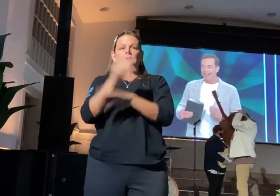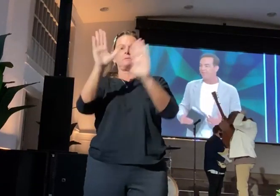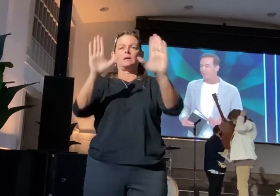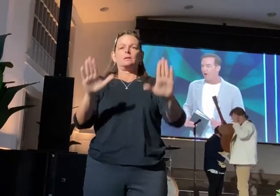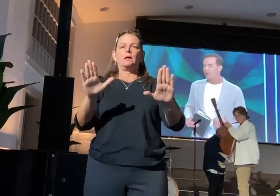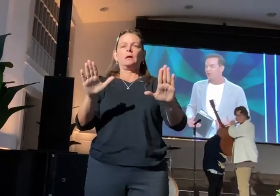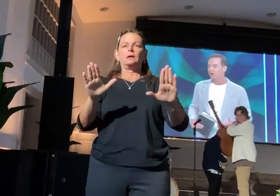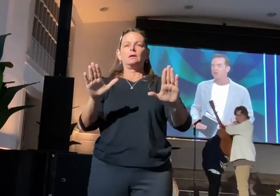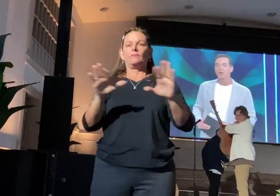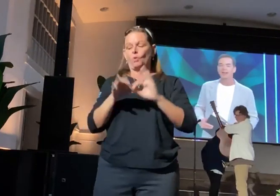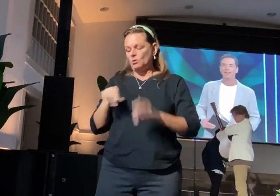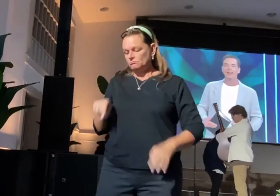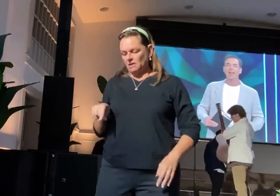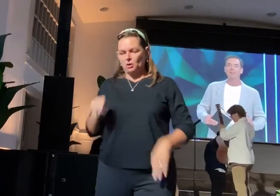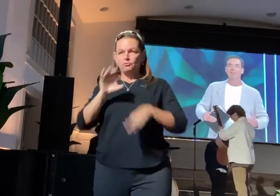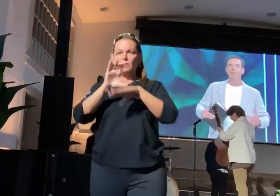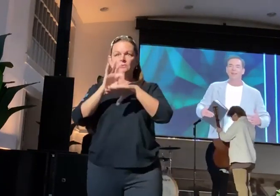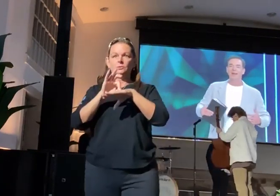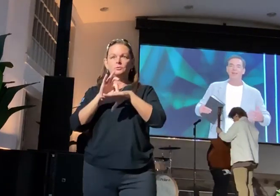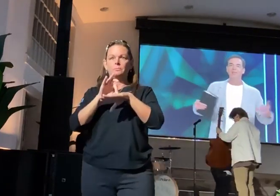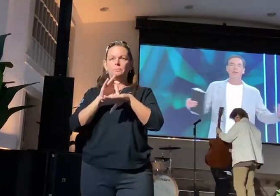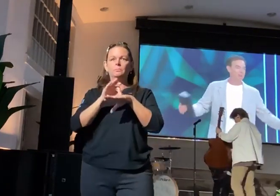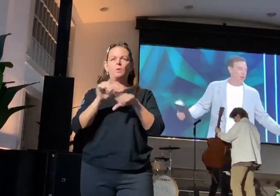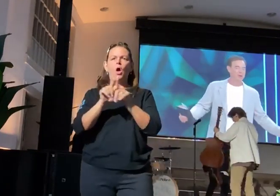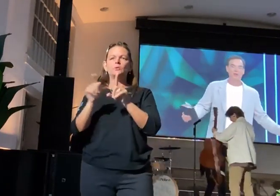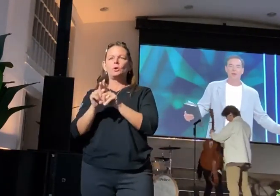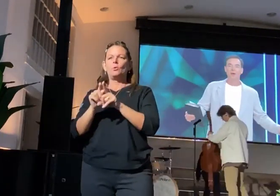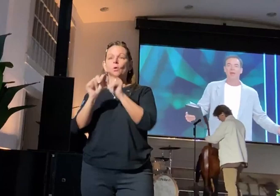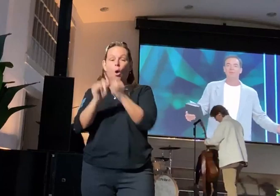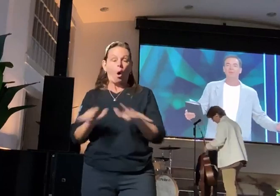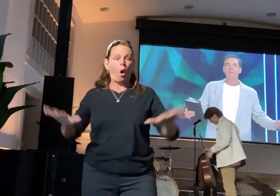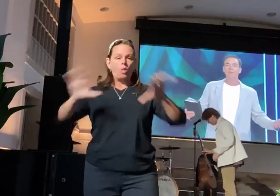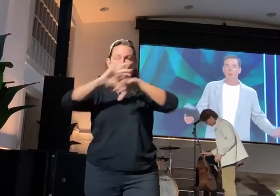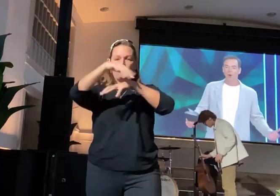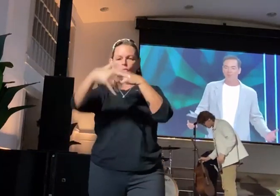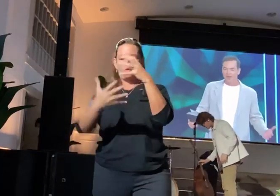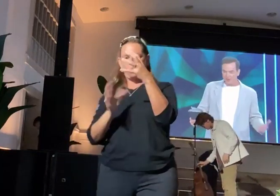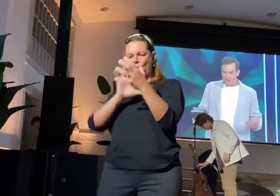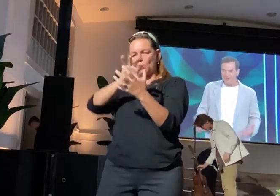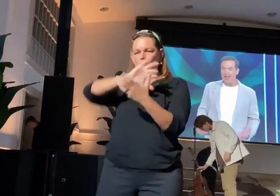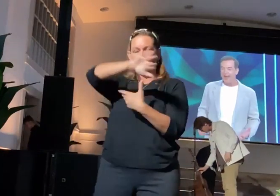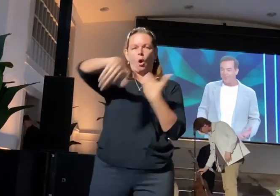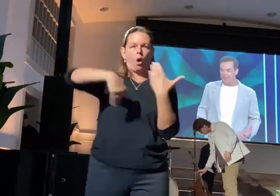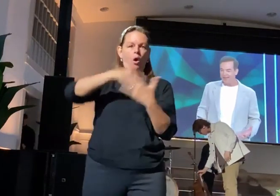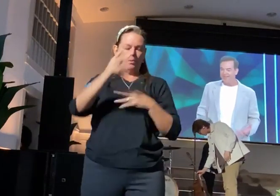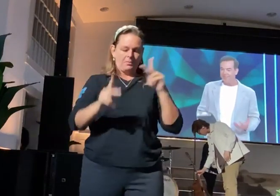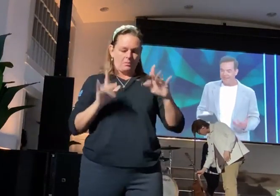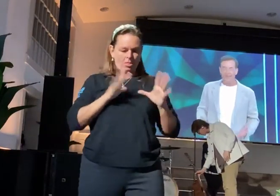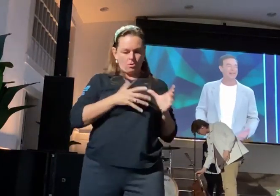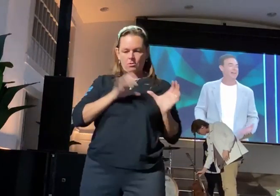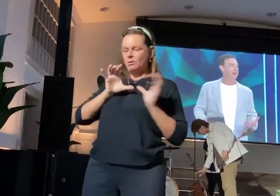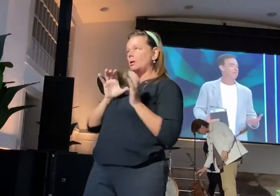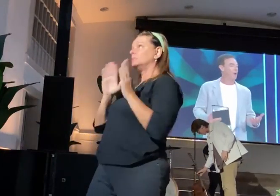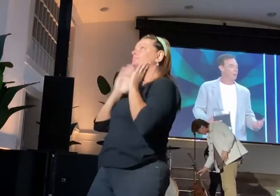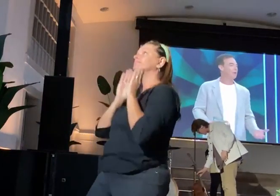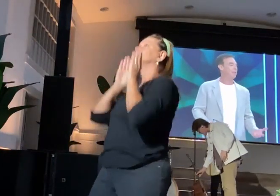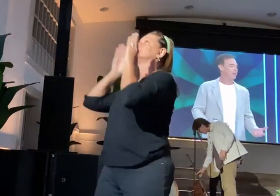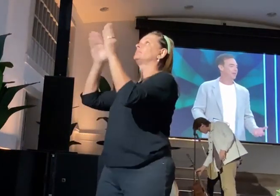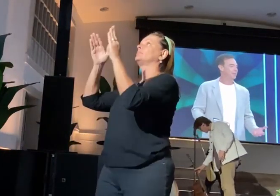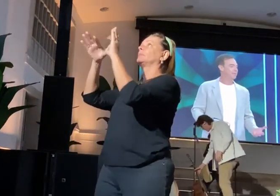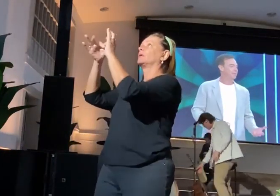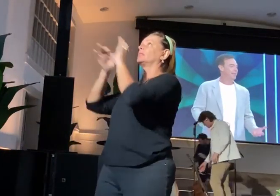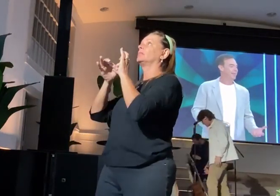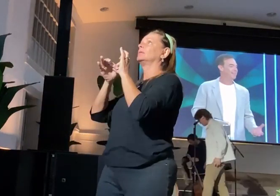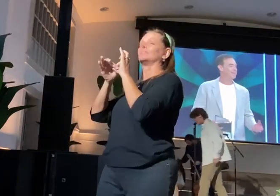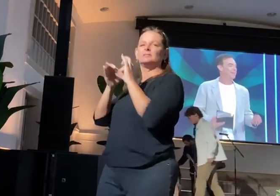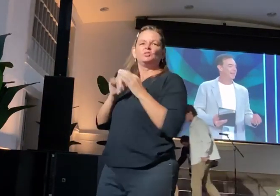just in the life of our church, but in the life of the church around the world, because today is the beginning of Holy